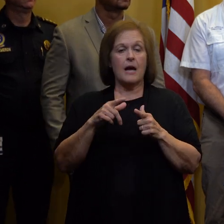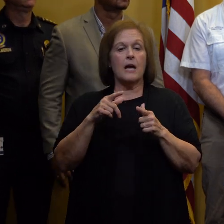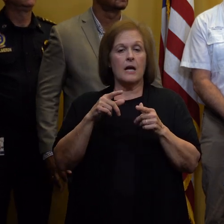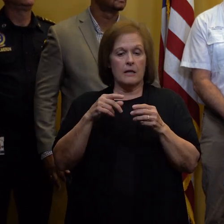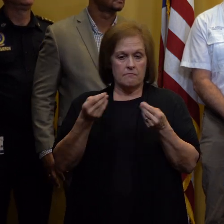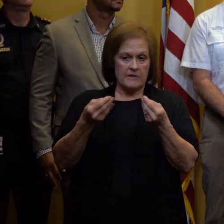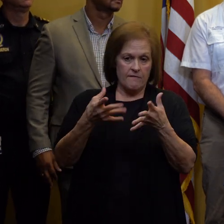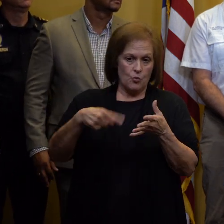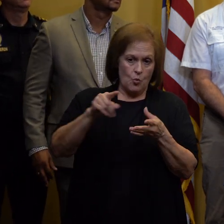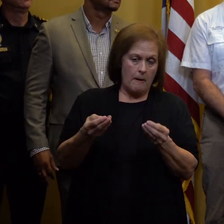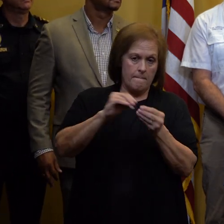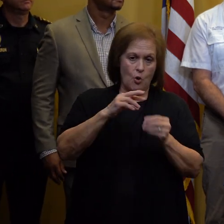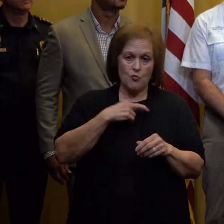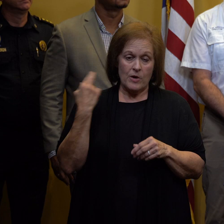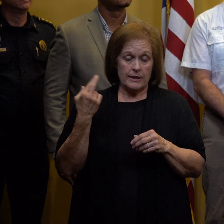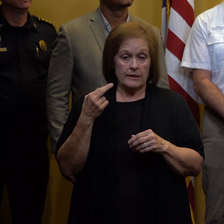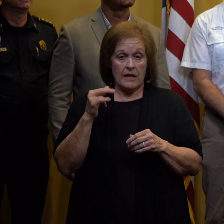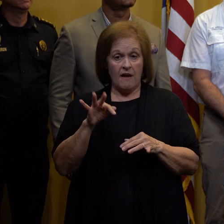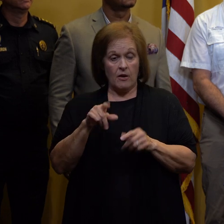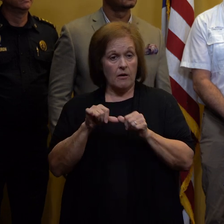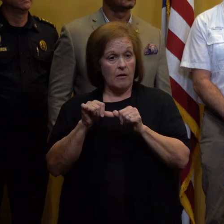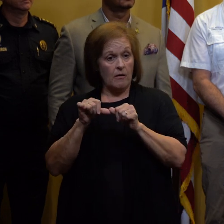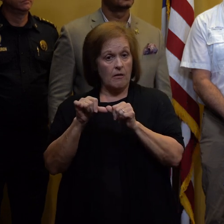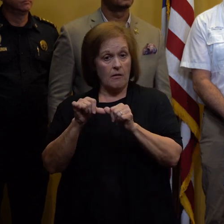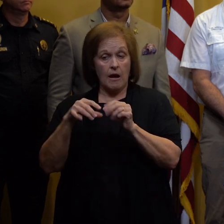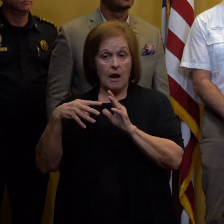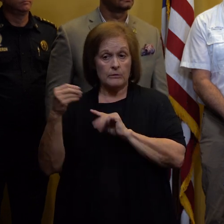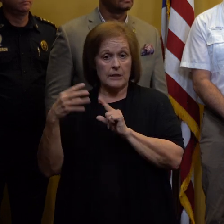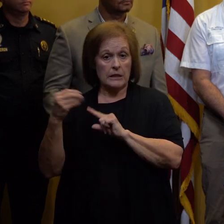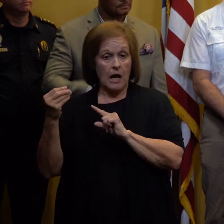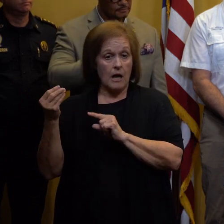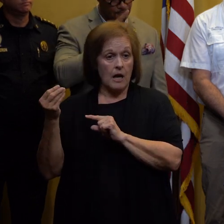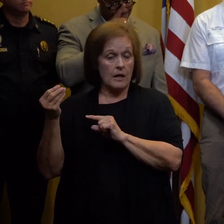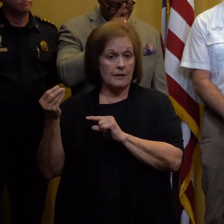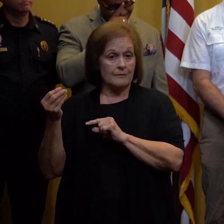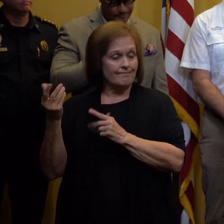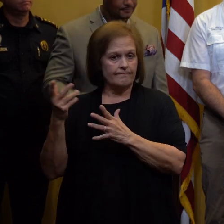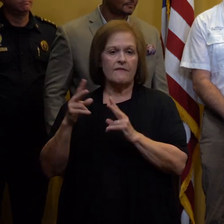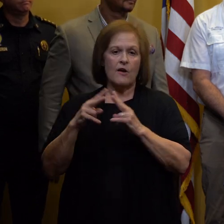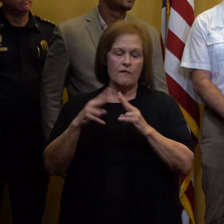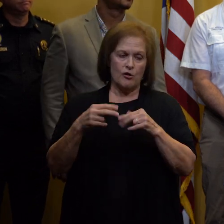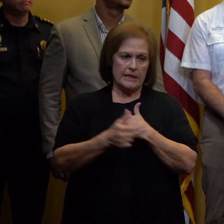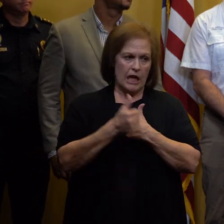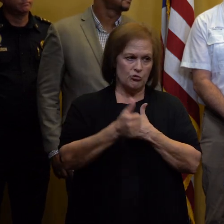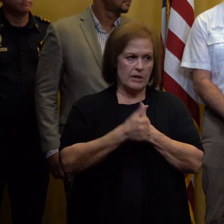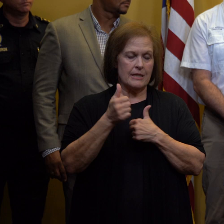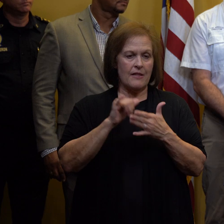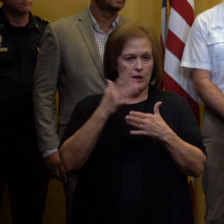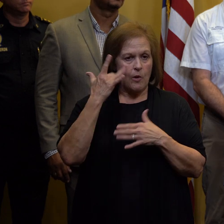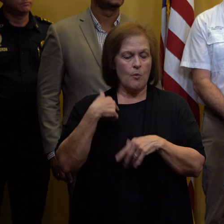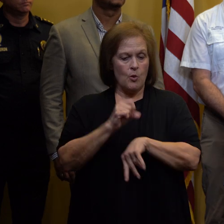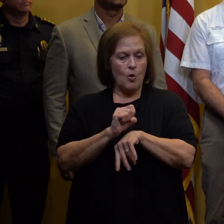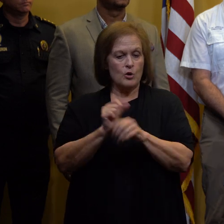further risk. When there is no break in that for weeks, if you are outside, it's incredibly dangerous. And so that's why we're working very closely